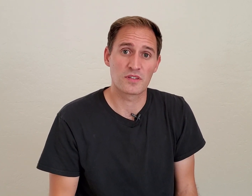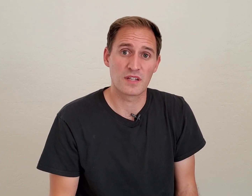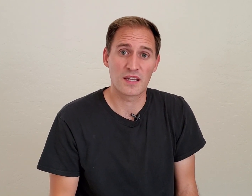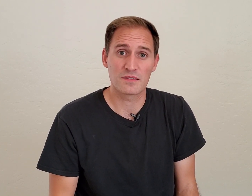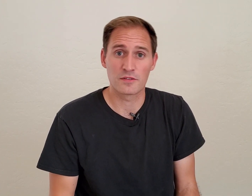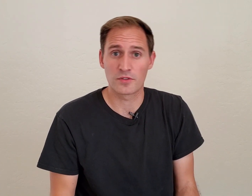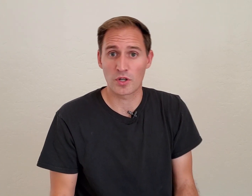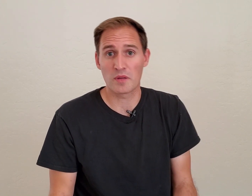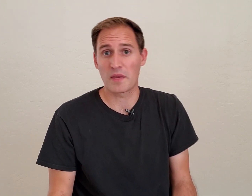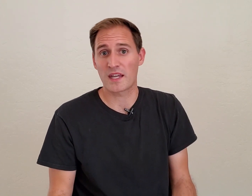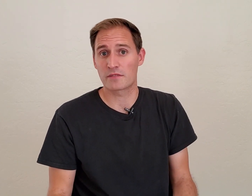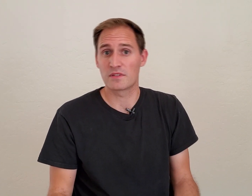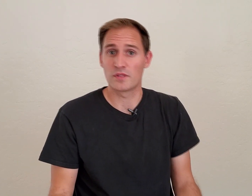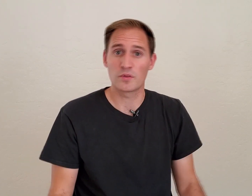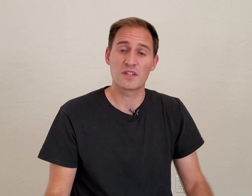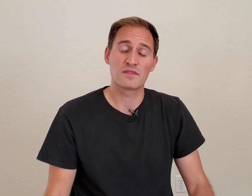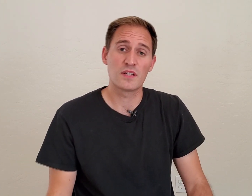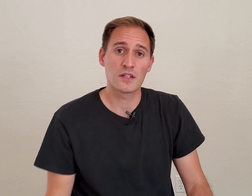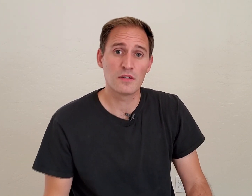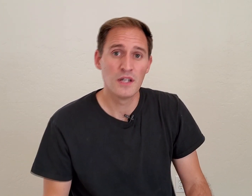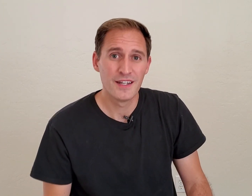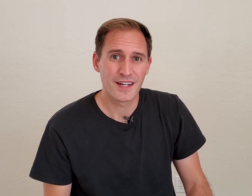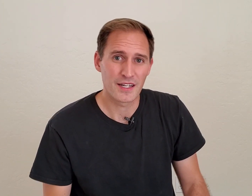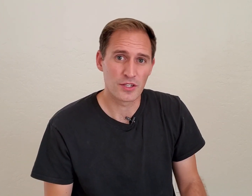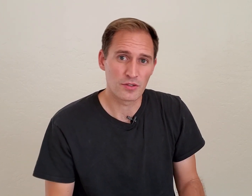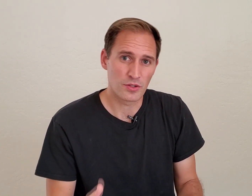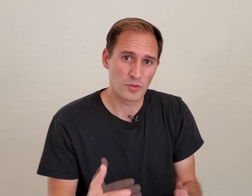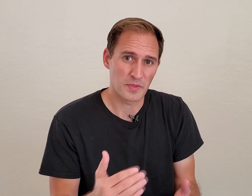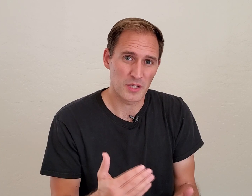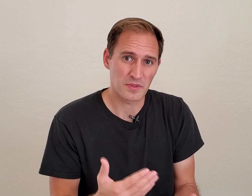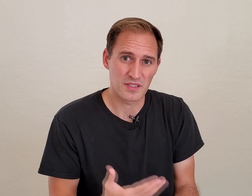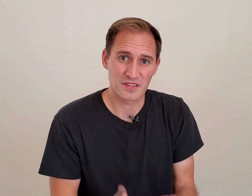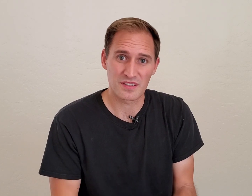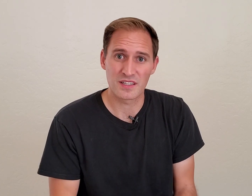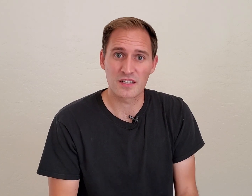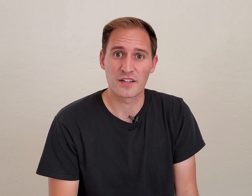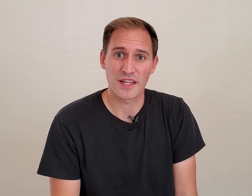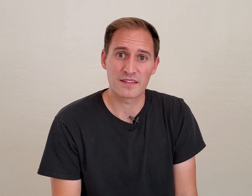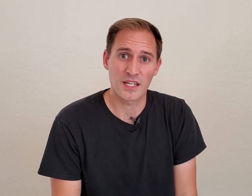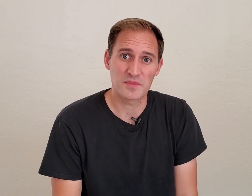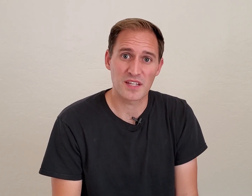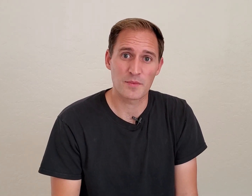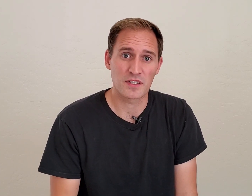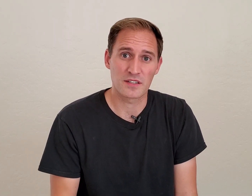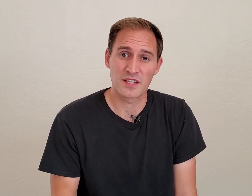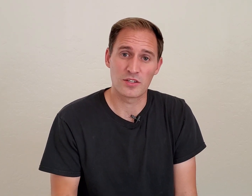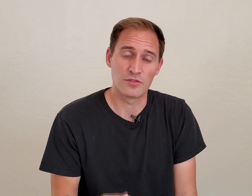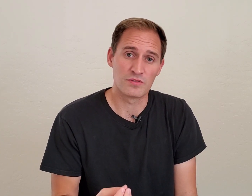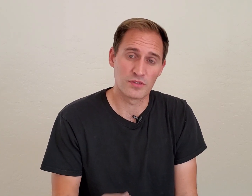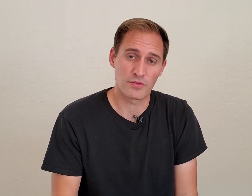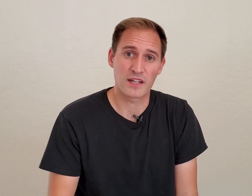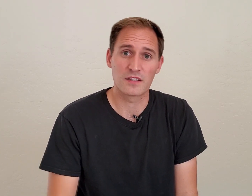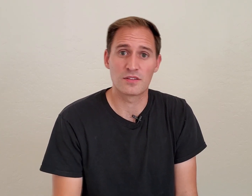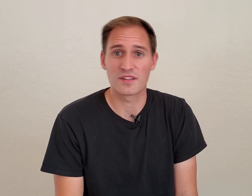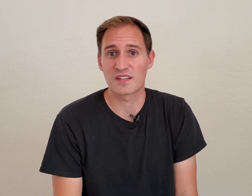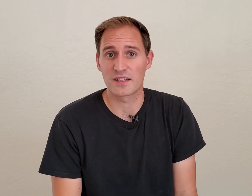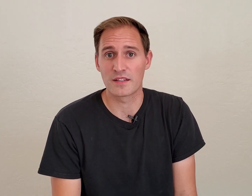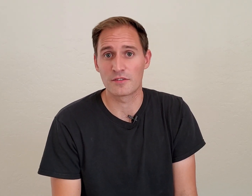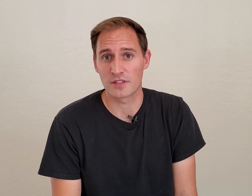today. So if you're going back and reviewing this video, you will be able to just click on that timestamp and it'll take you directly to the sign that you're looking